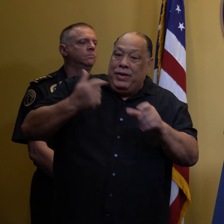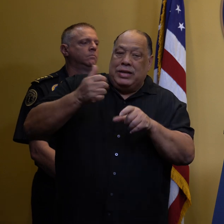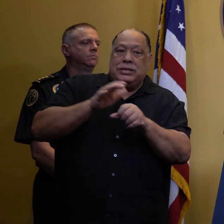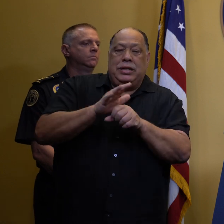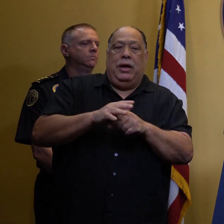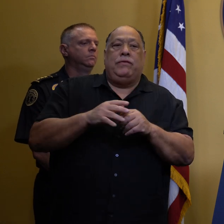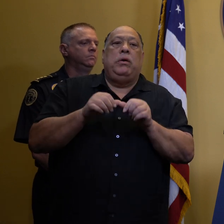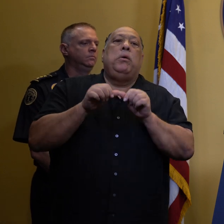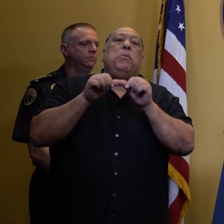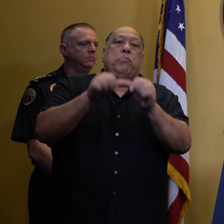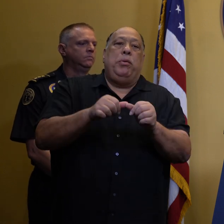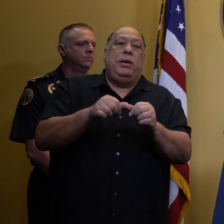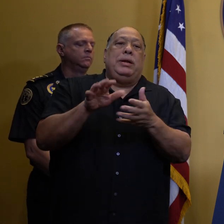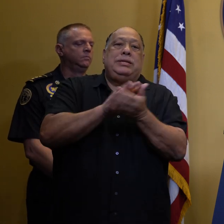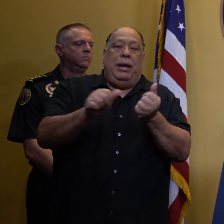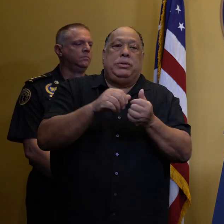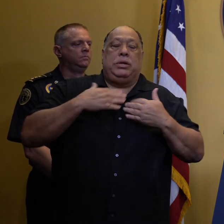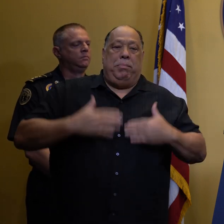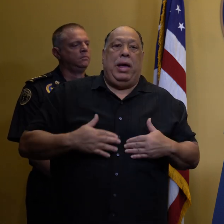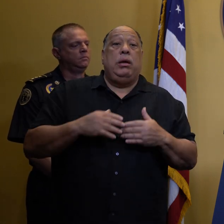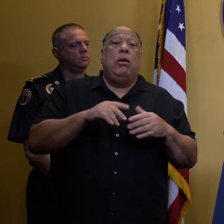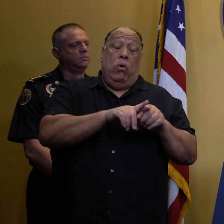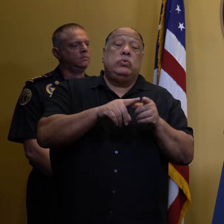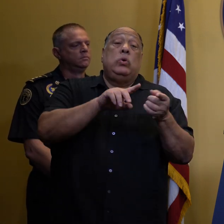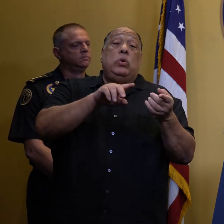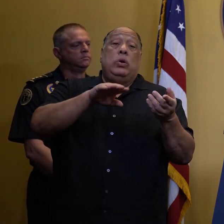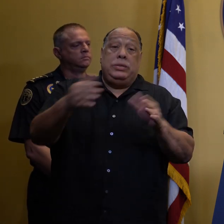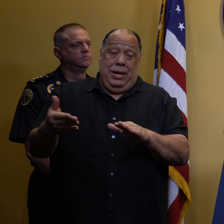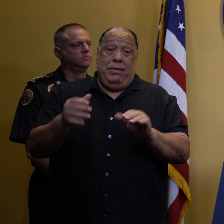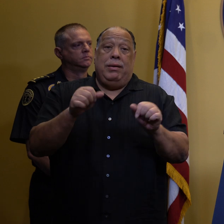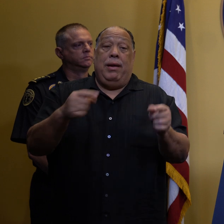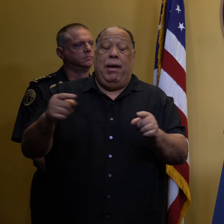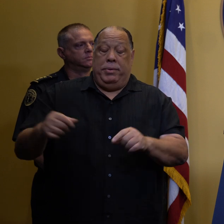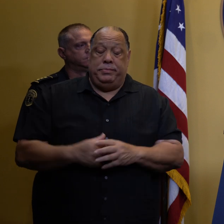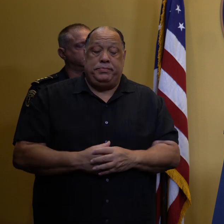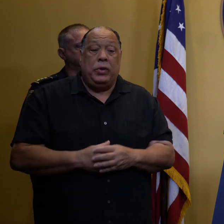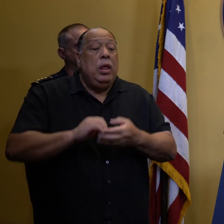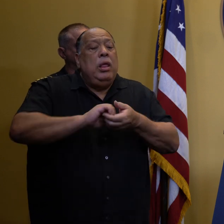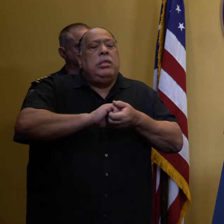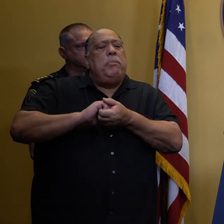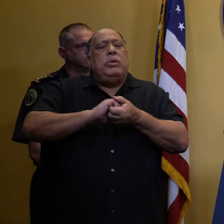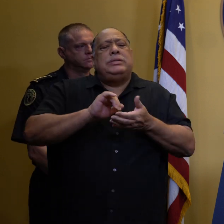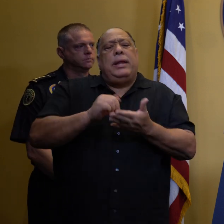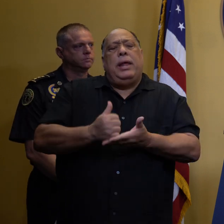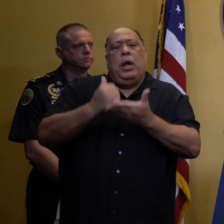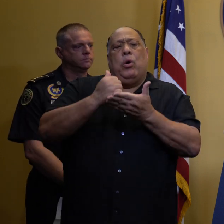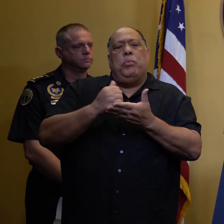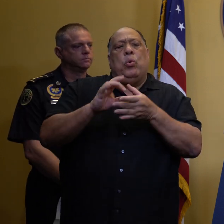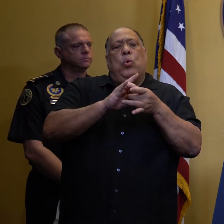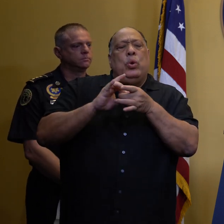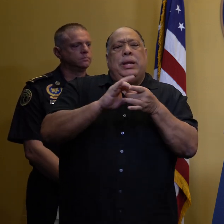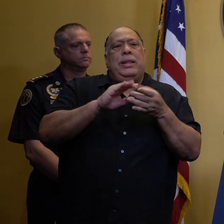permanent damage and even death can occur. What I'd like to do is acknowledge the partners who have helped coordinate the city's